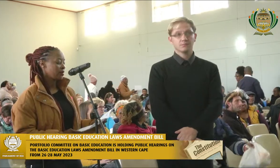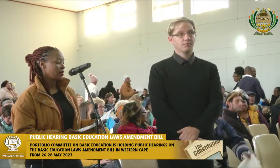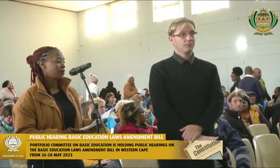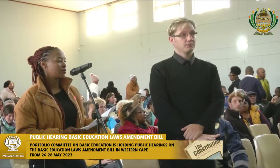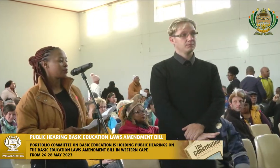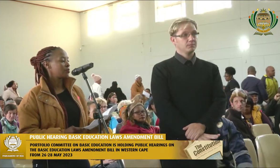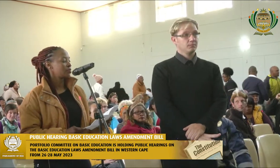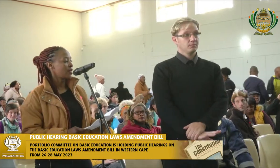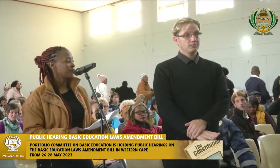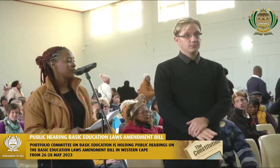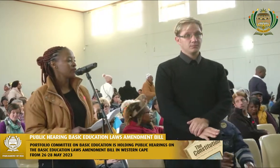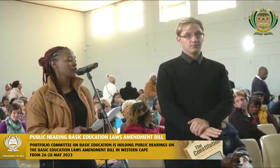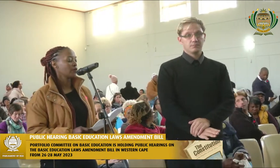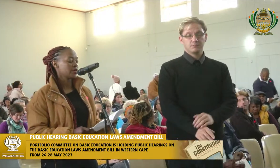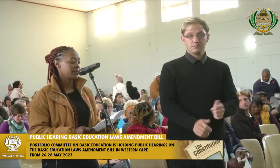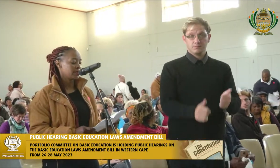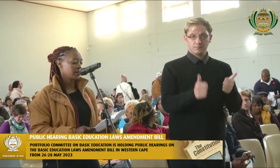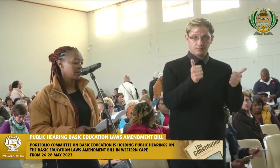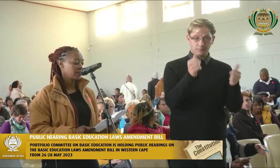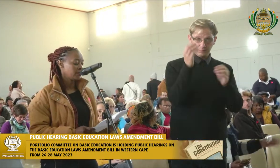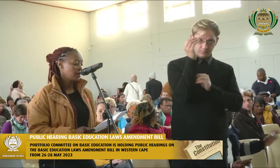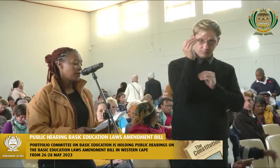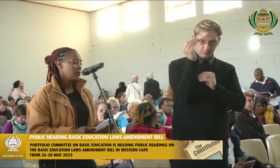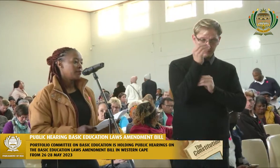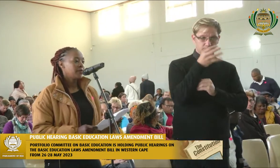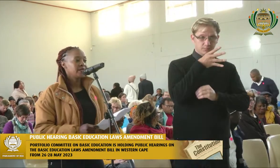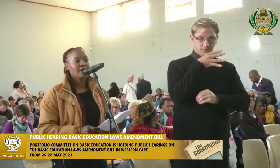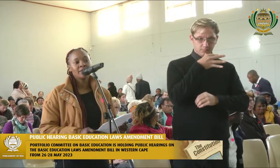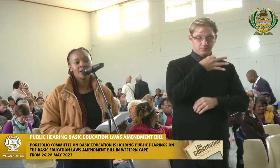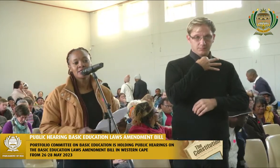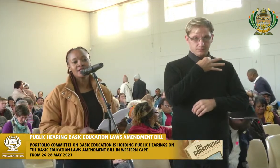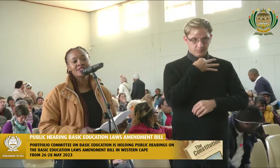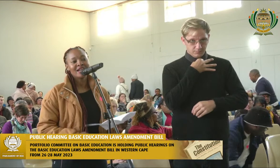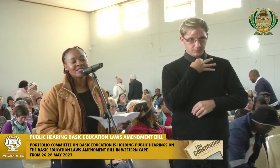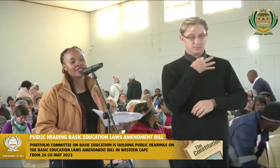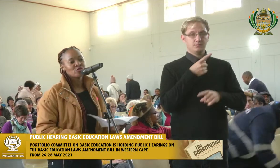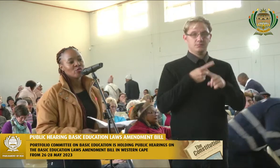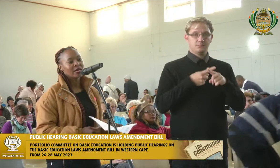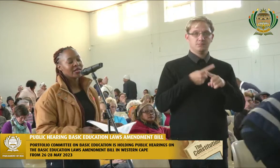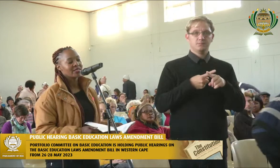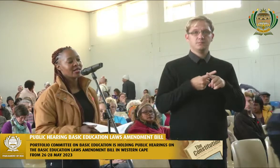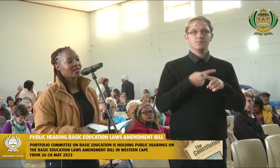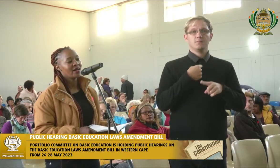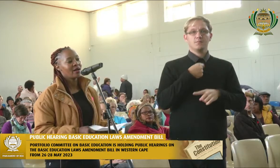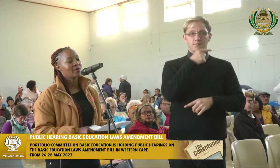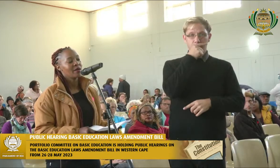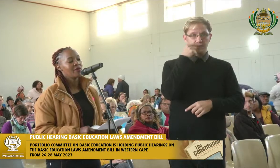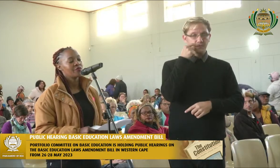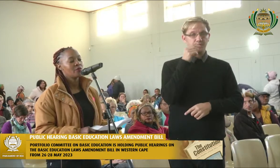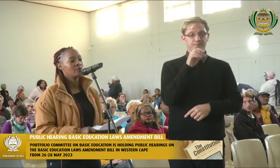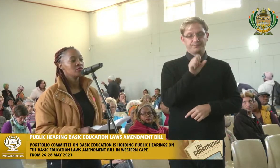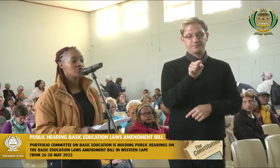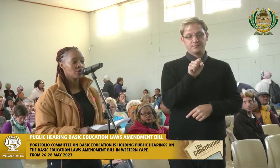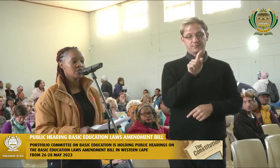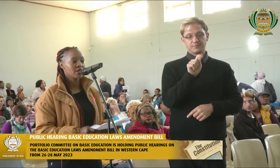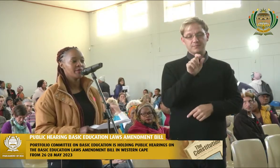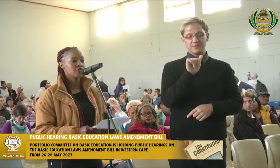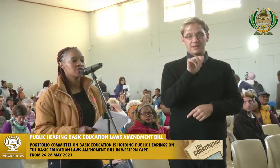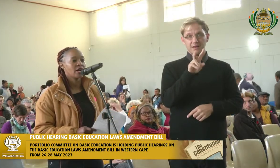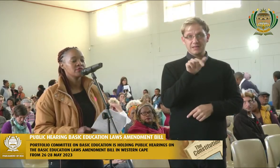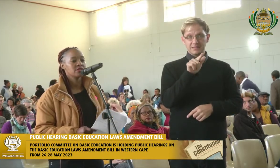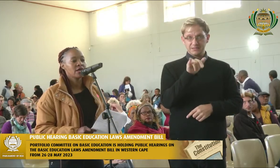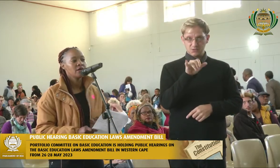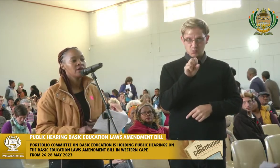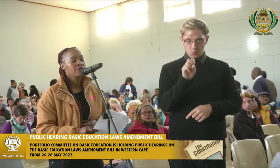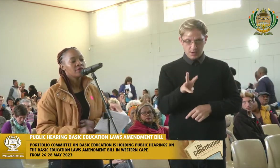Molweni, good afternoon, goeiemiddag. My name is Tandi Swakatana. I'm coming from George. I'm a